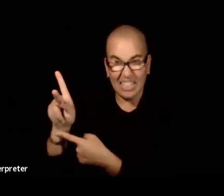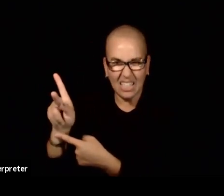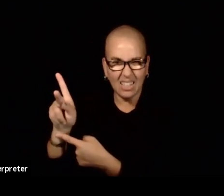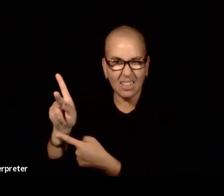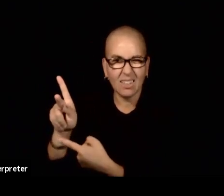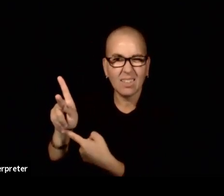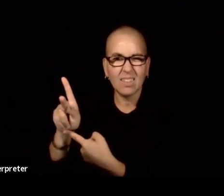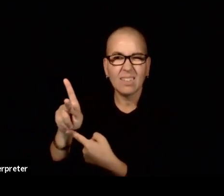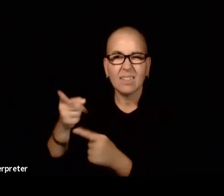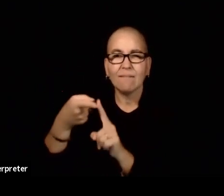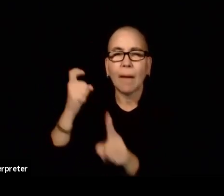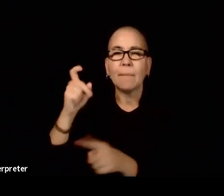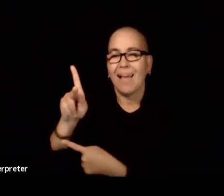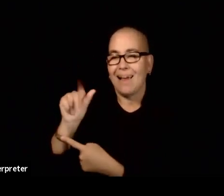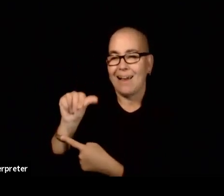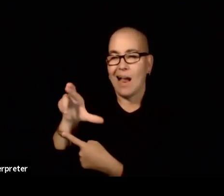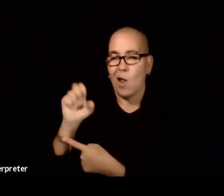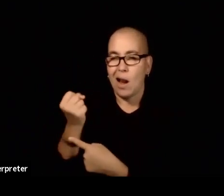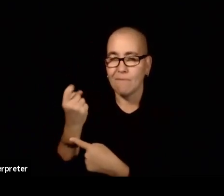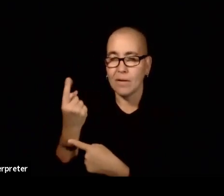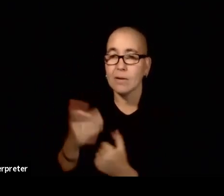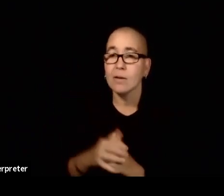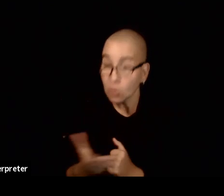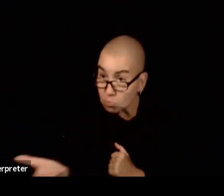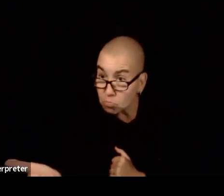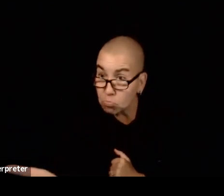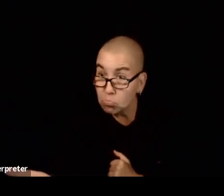Hi, thanks for taking my question.